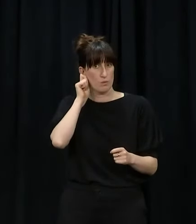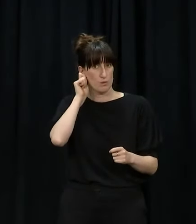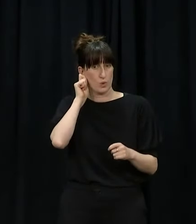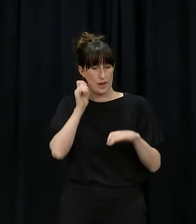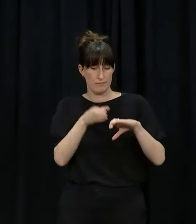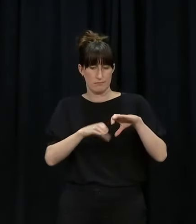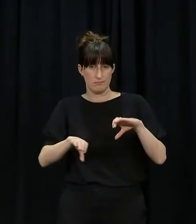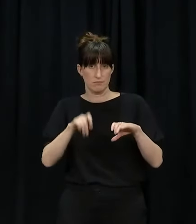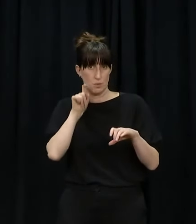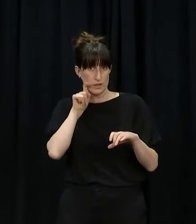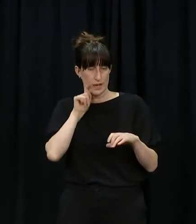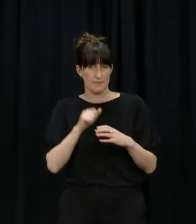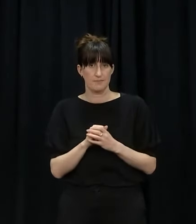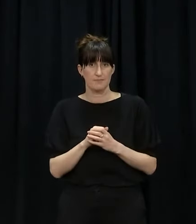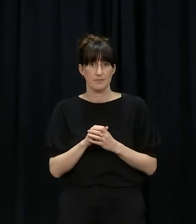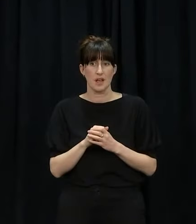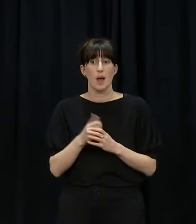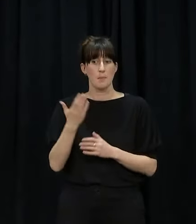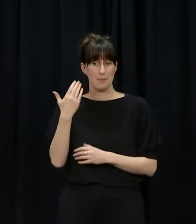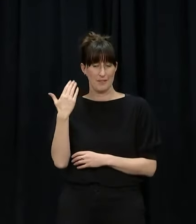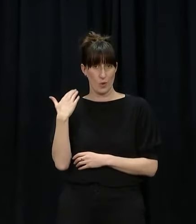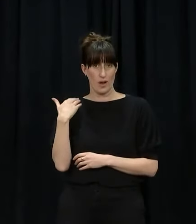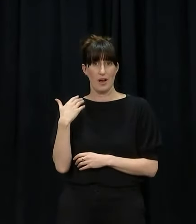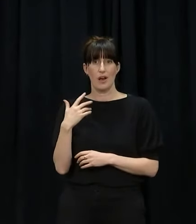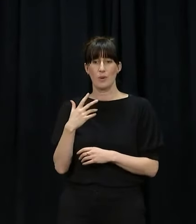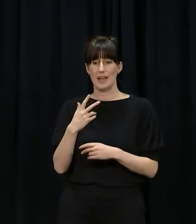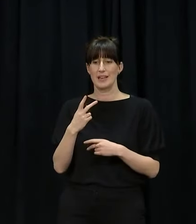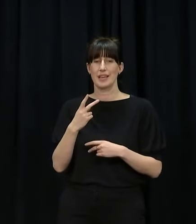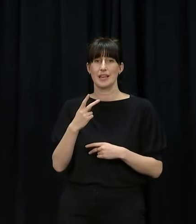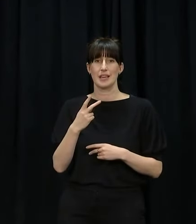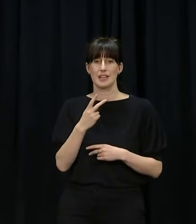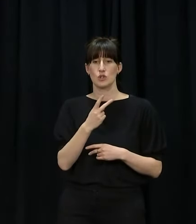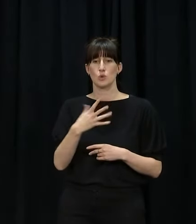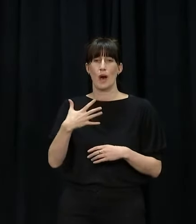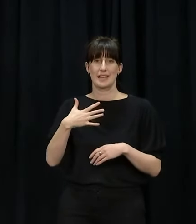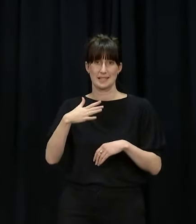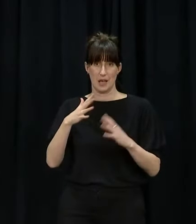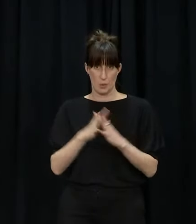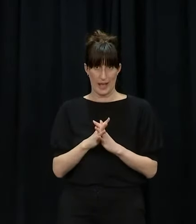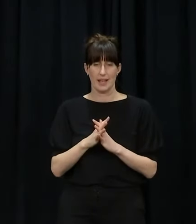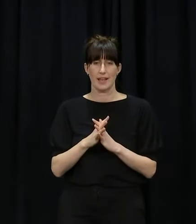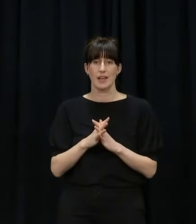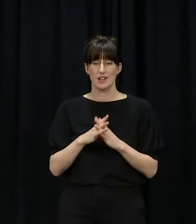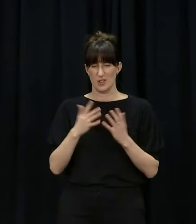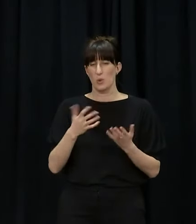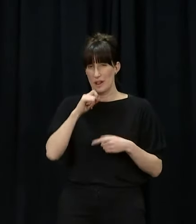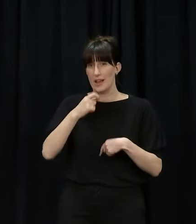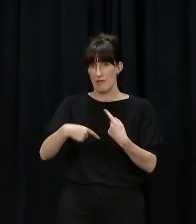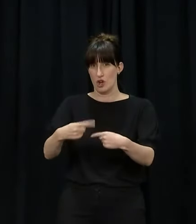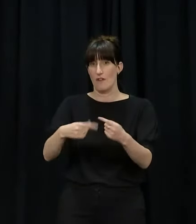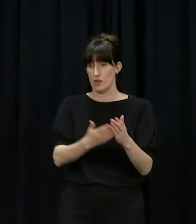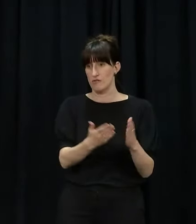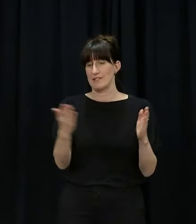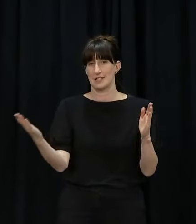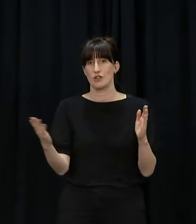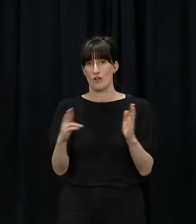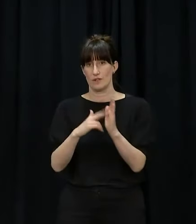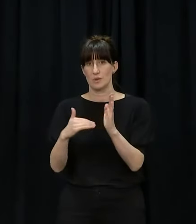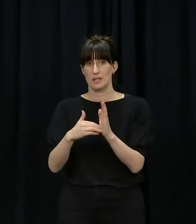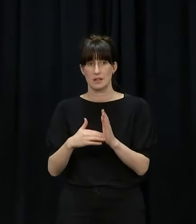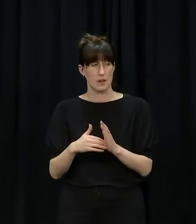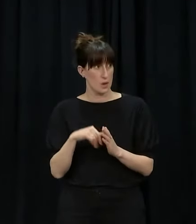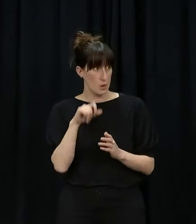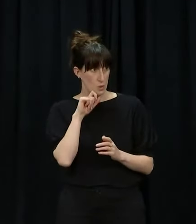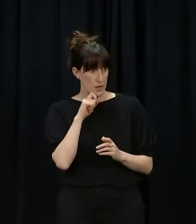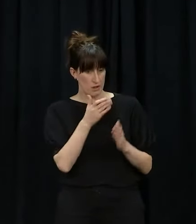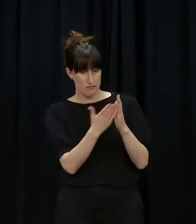country, it was already on twice weekly, so we're just making sure they continue the twice weekly sampling around the rest of the country. Could you move it up to daily across the country?